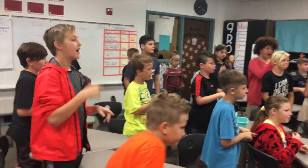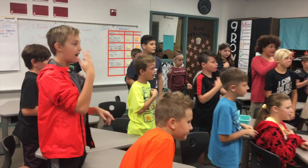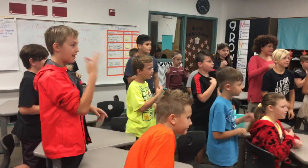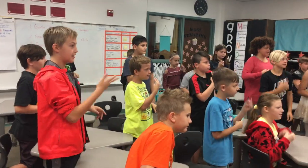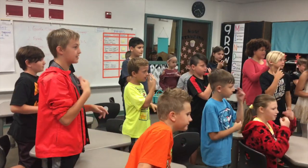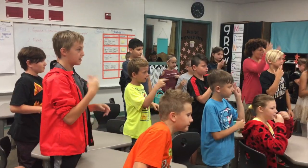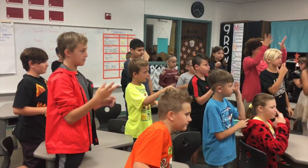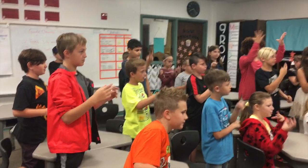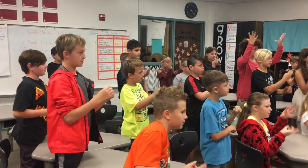too. I see them bloom